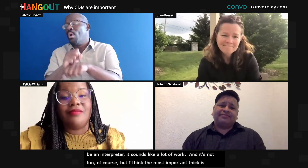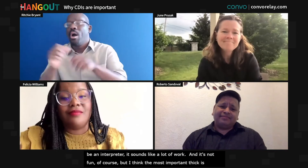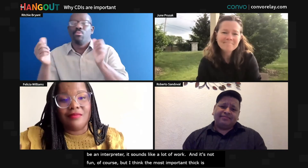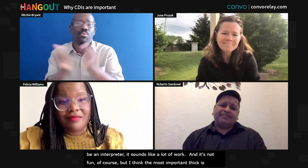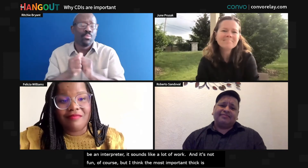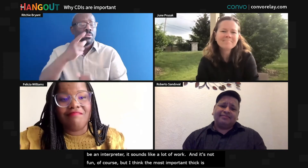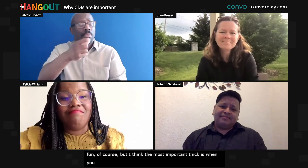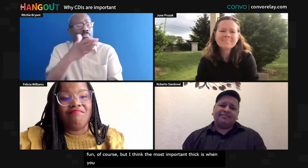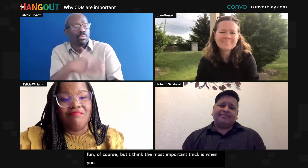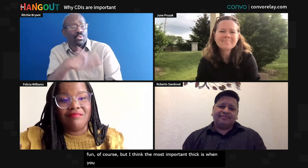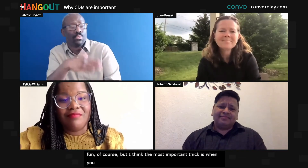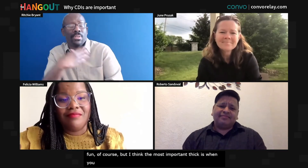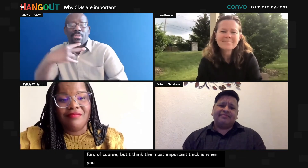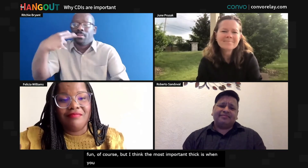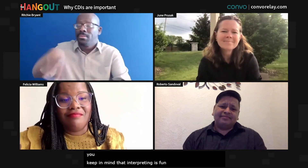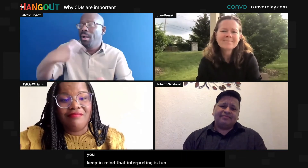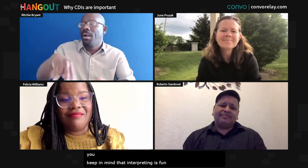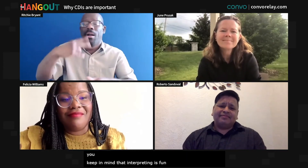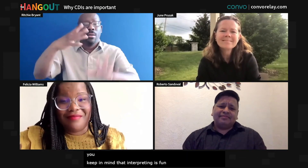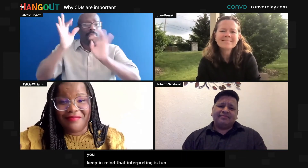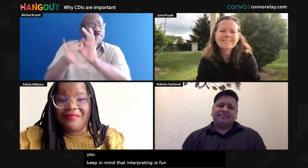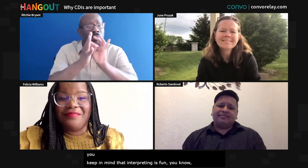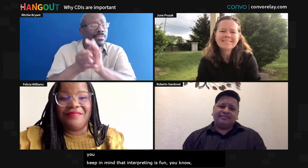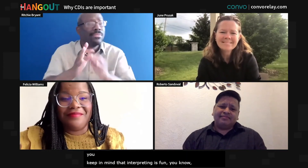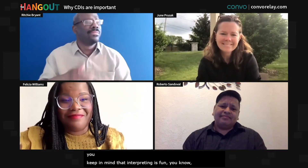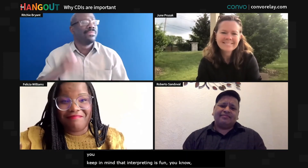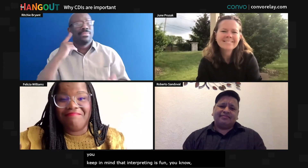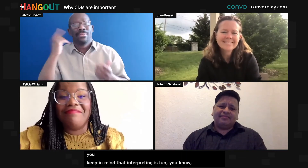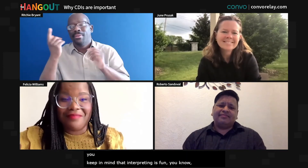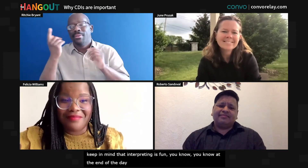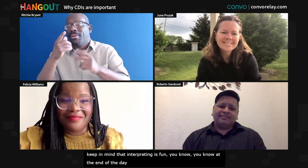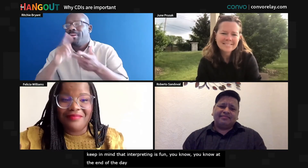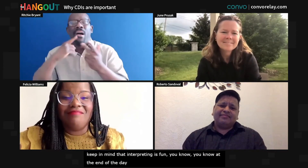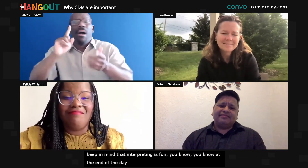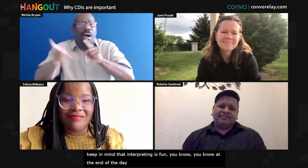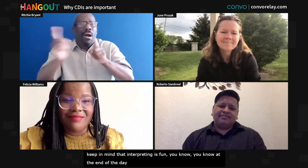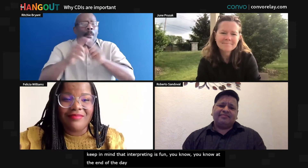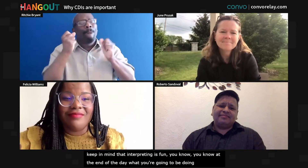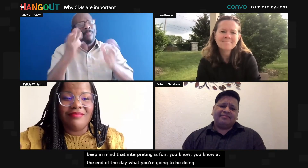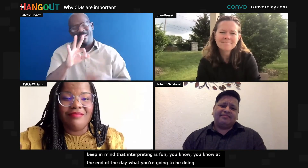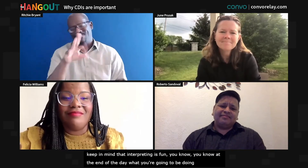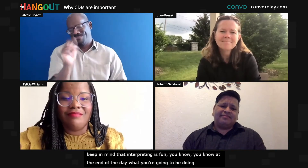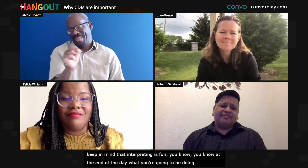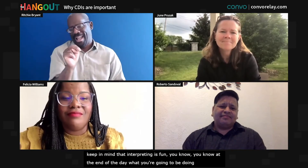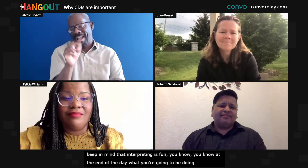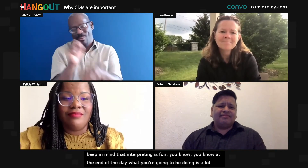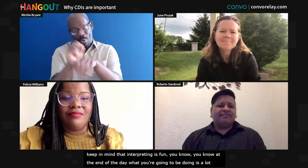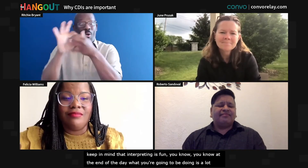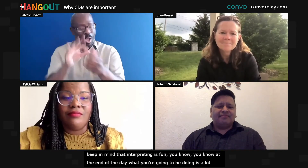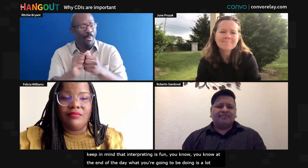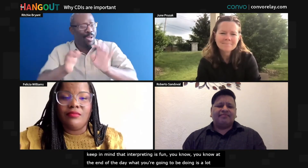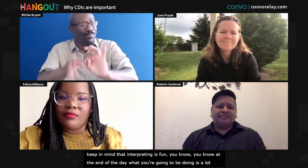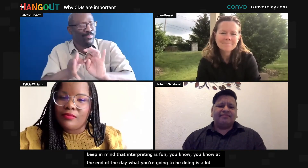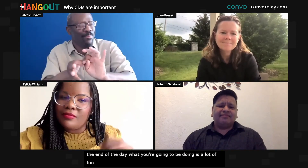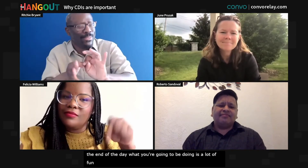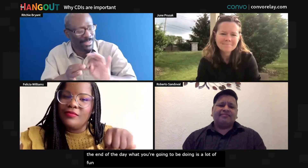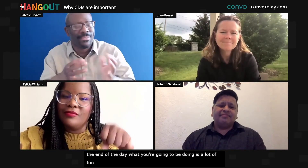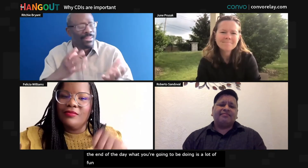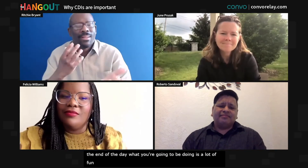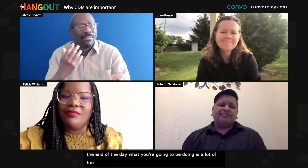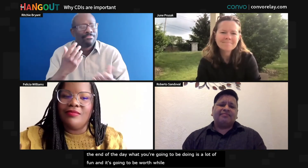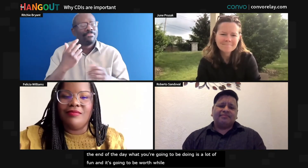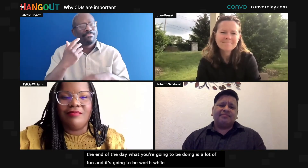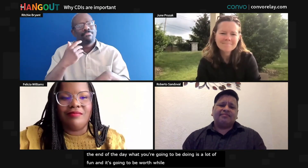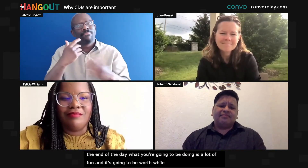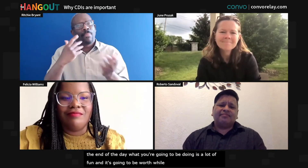fun. You know that at the end of the day, what you're going to be doing is a lot of fun. It's going to be worthwhile. It's going to make